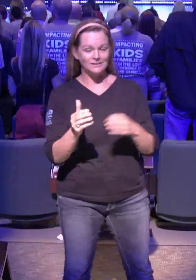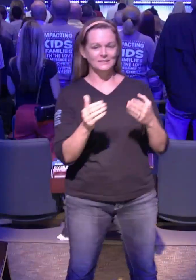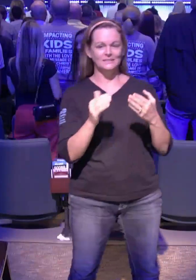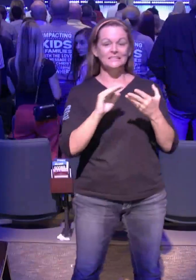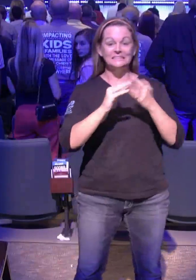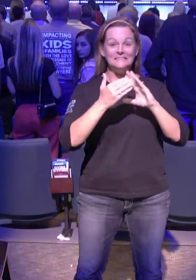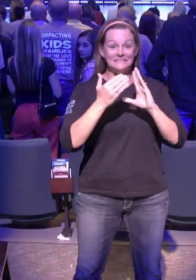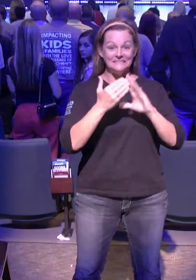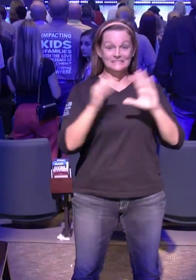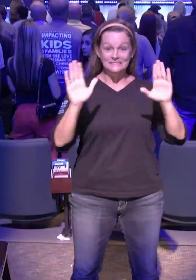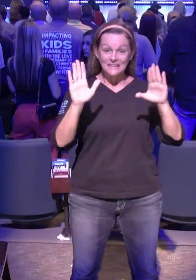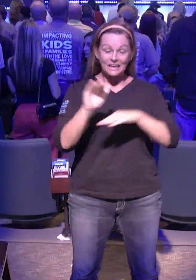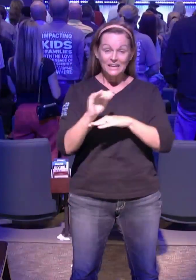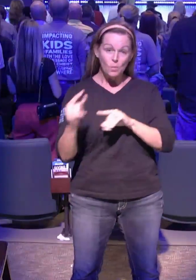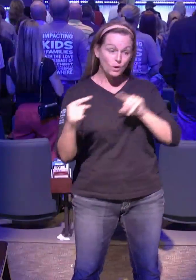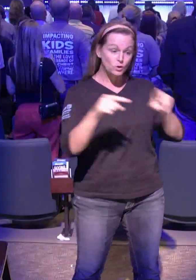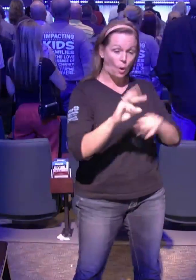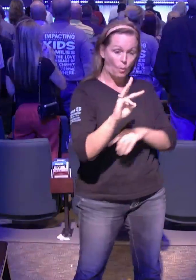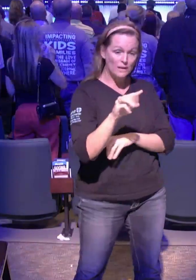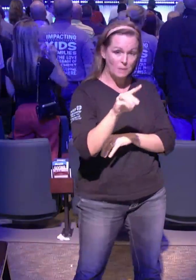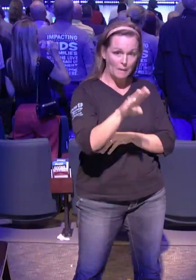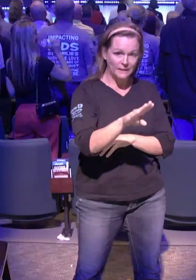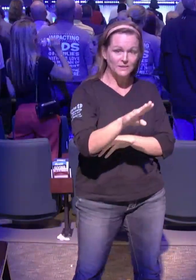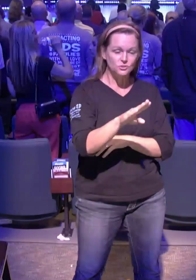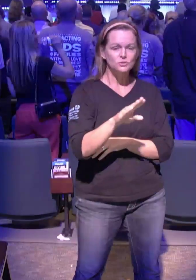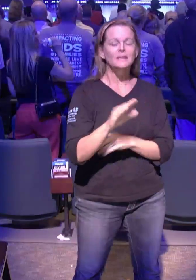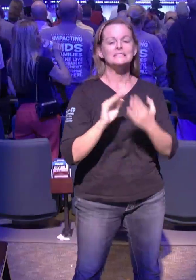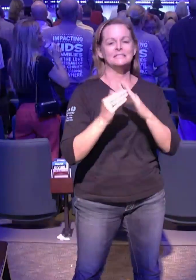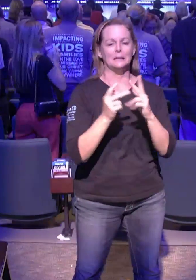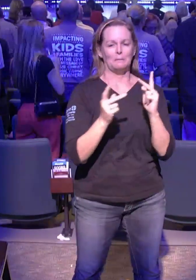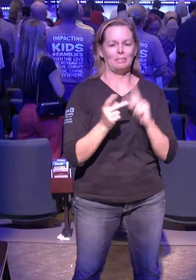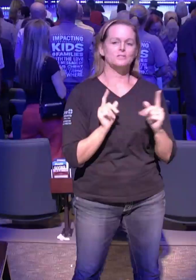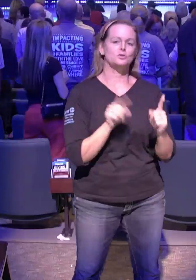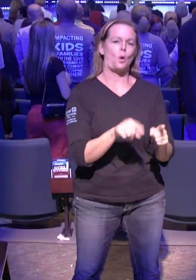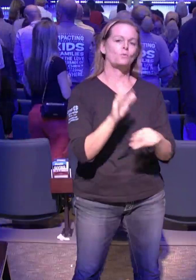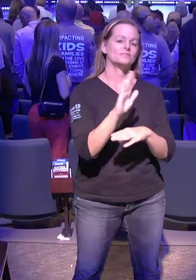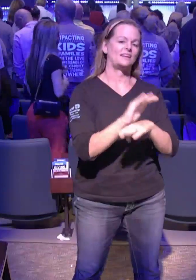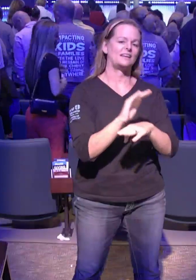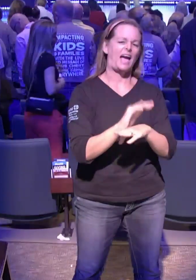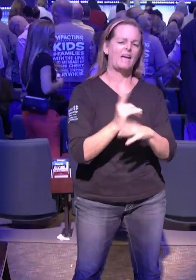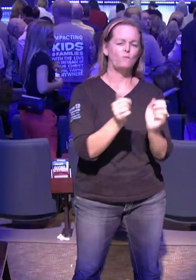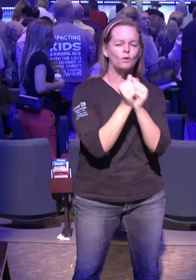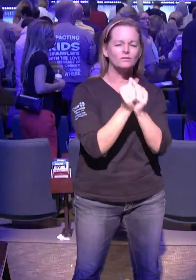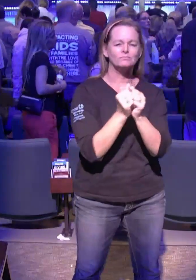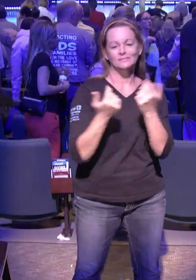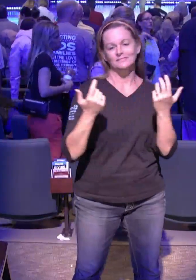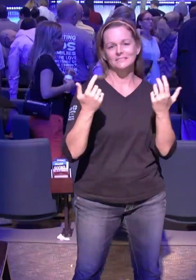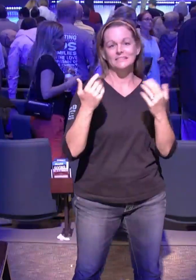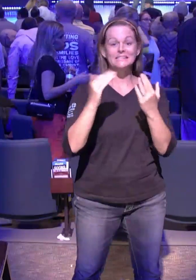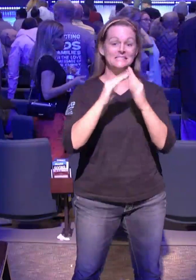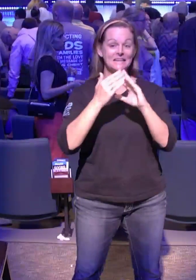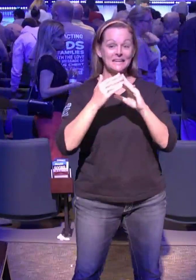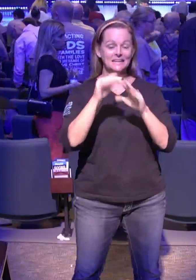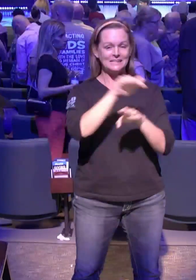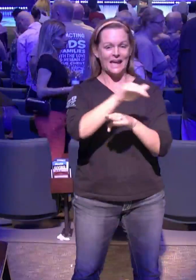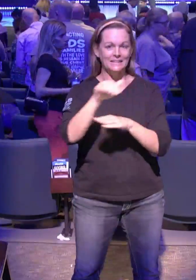nothing to do on Sunday night, join us down at the Harriet. Have a great weekend, church. We love you. God bless you. We'll see you next weekend.